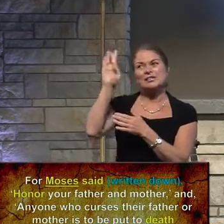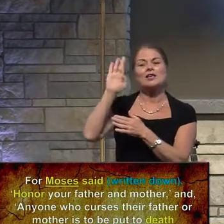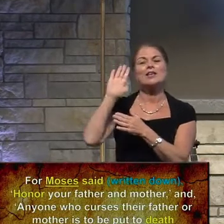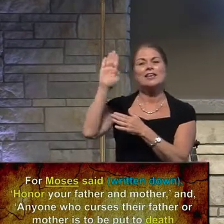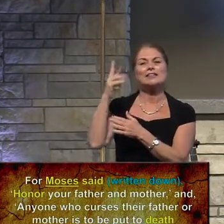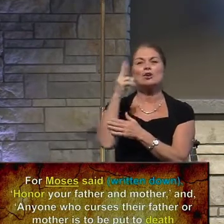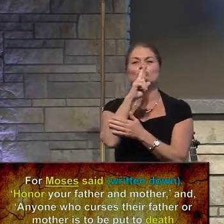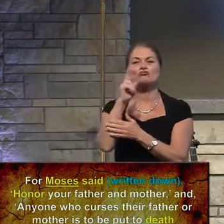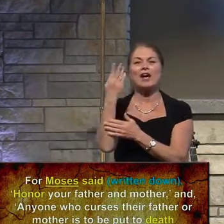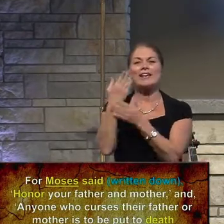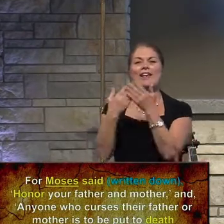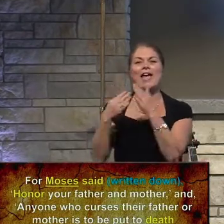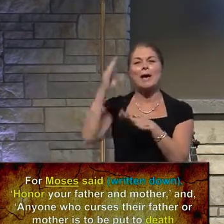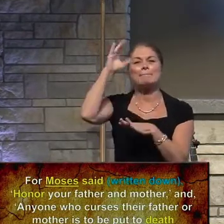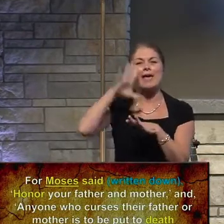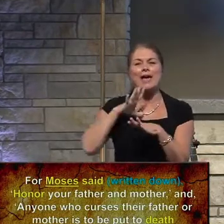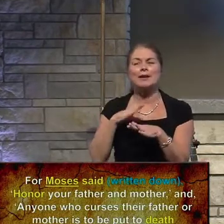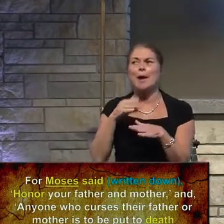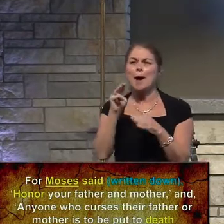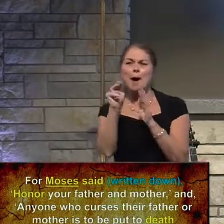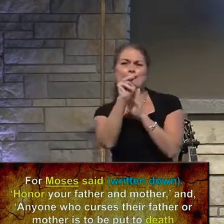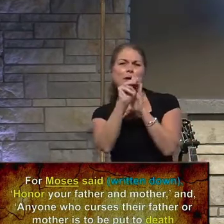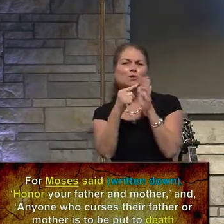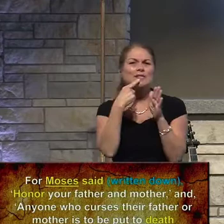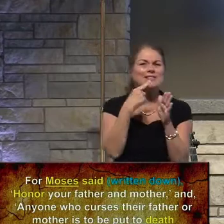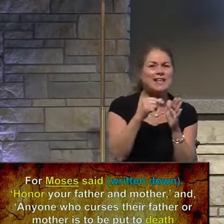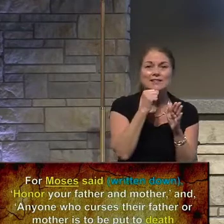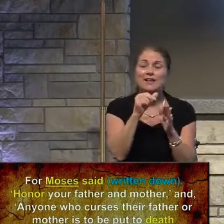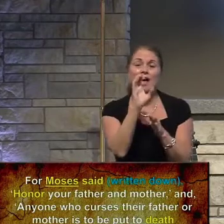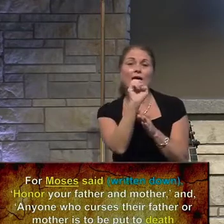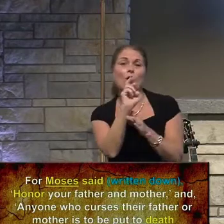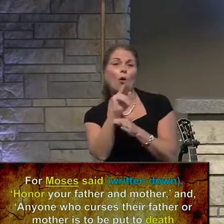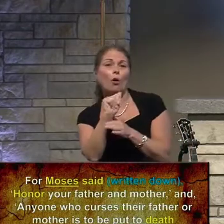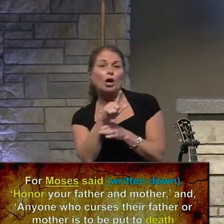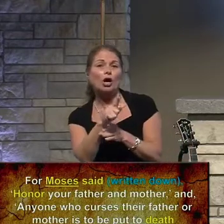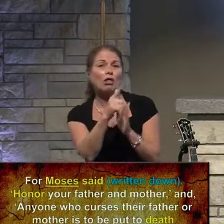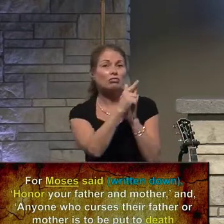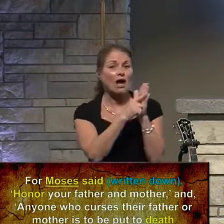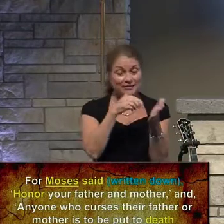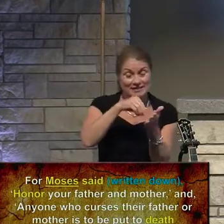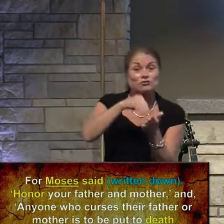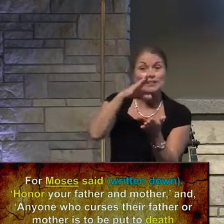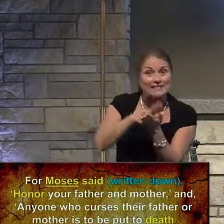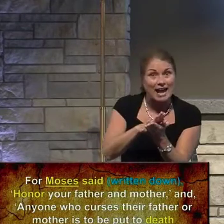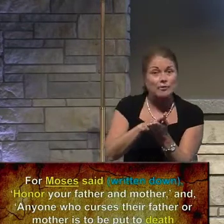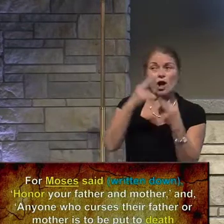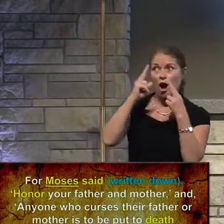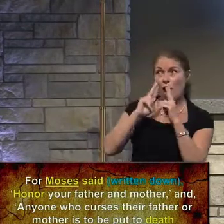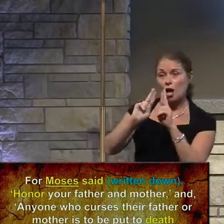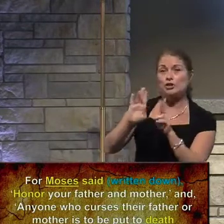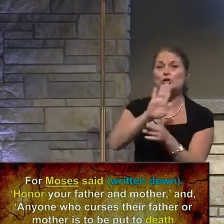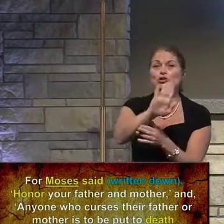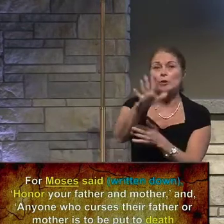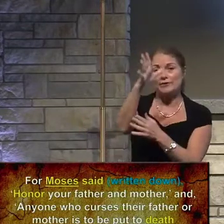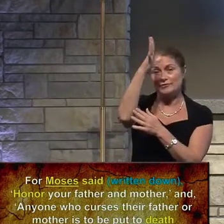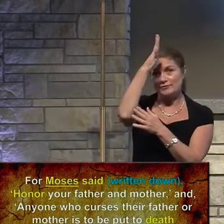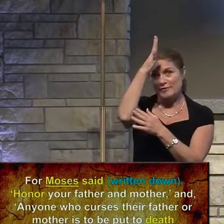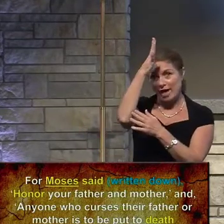For Moses said, and this is not the oral law, this is written down, honor your father and